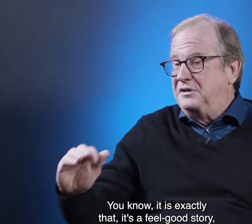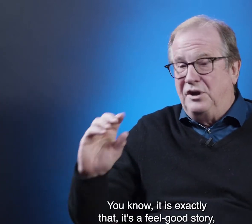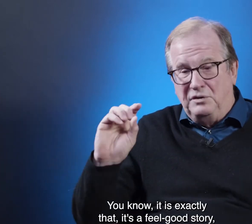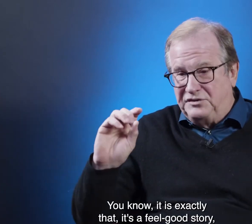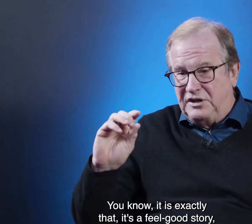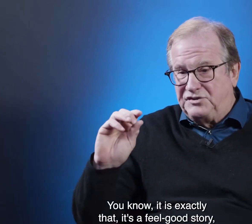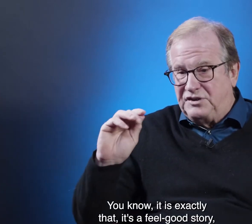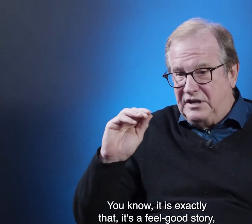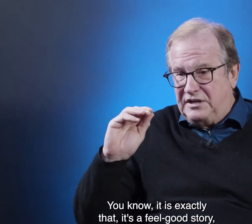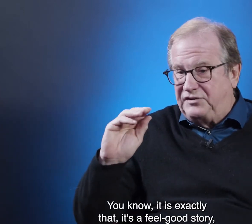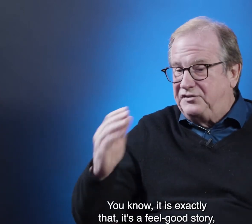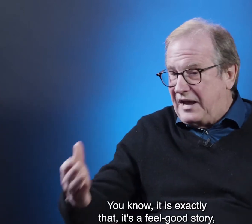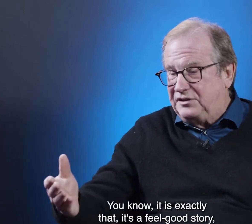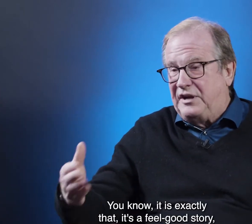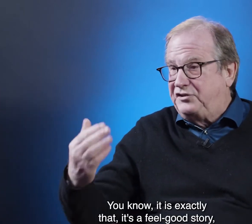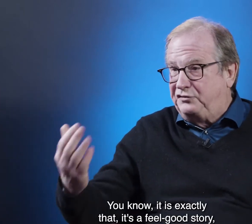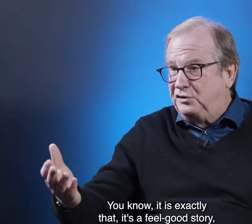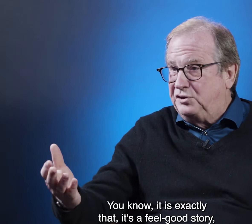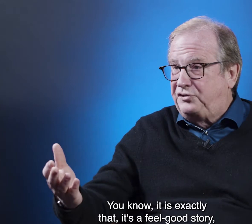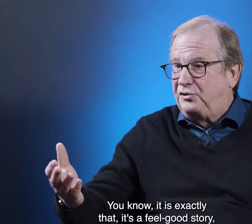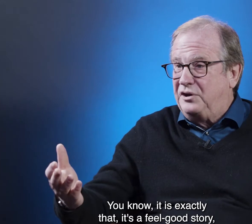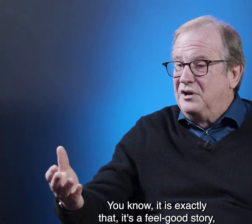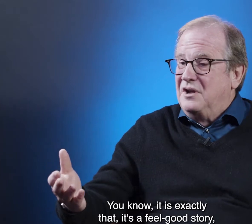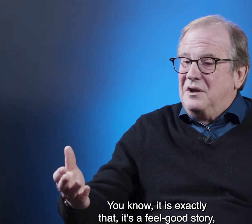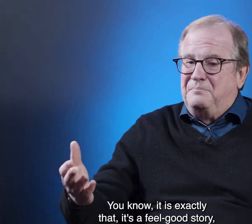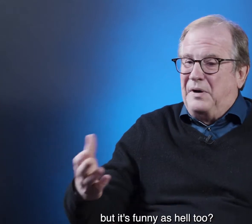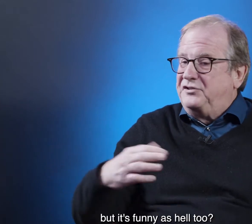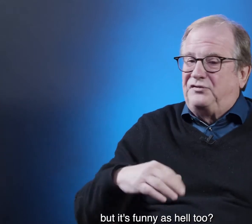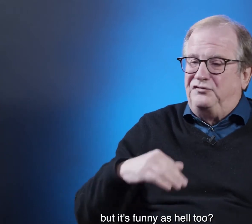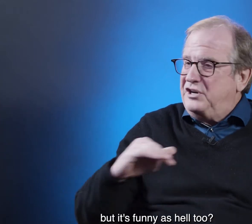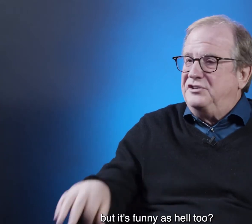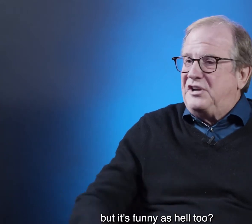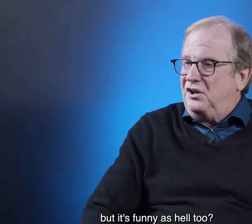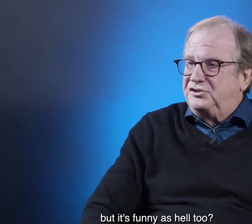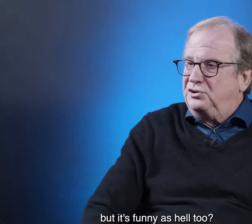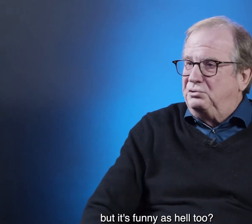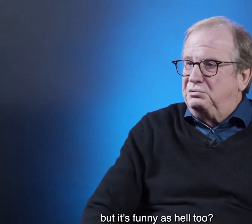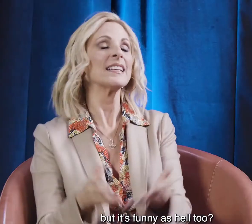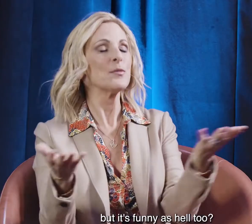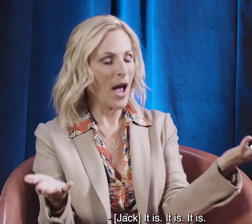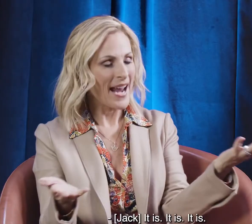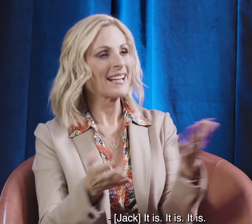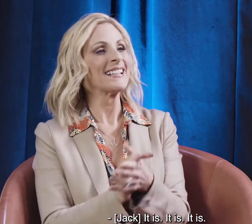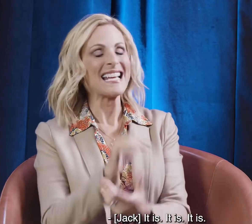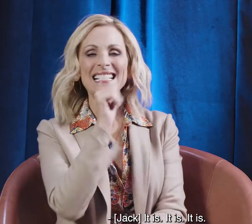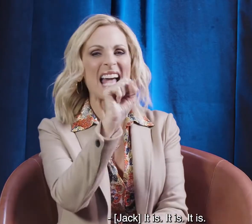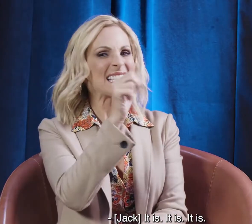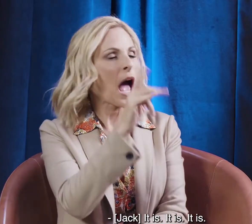know, it is exactly that. It's a feel-good story, but it's funny as hell, too. It is.